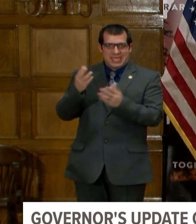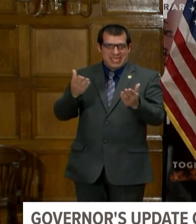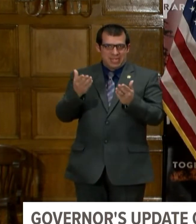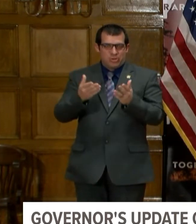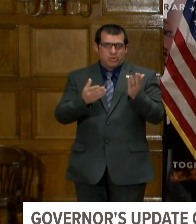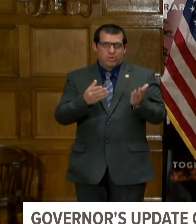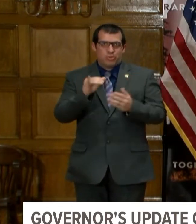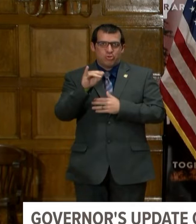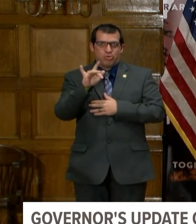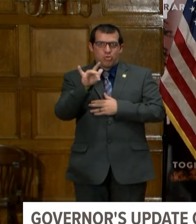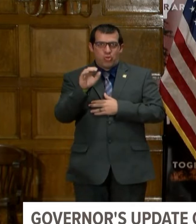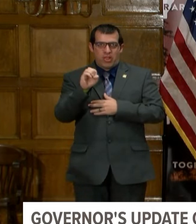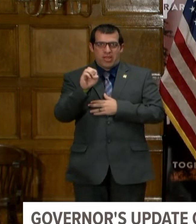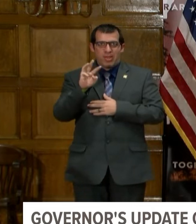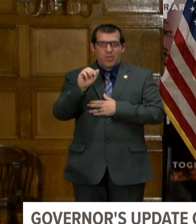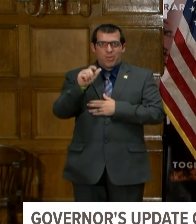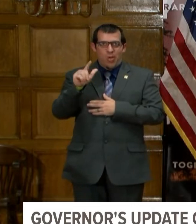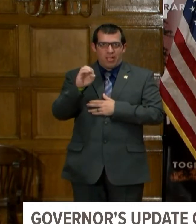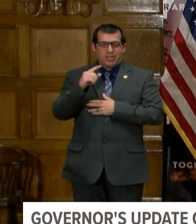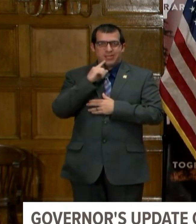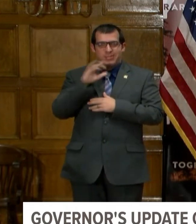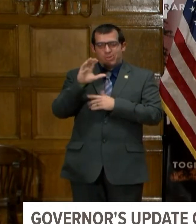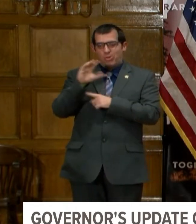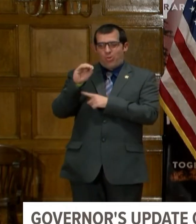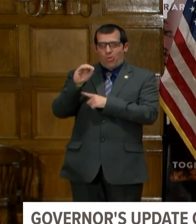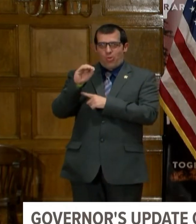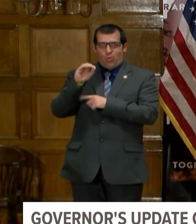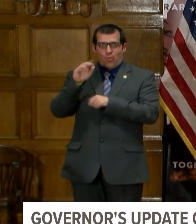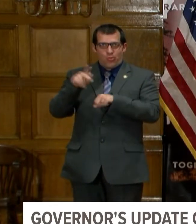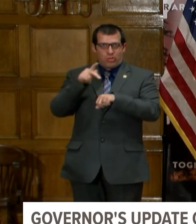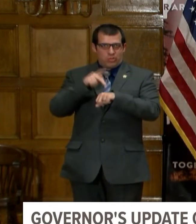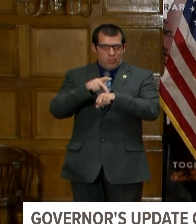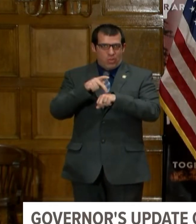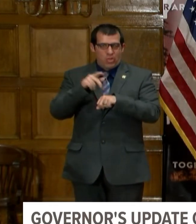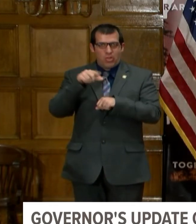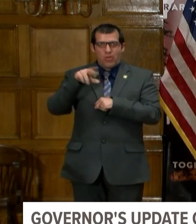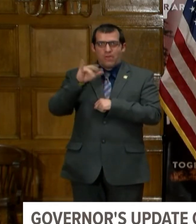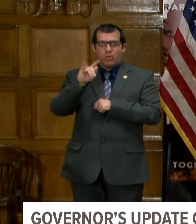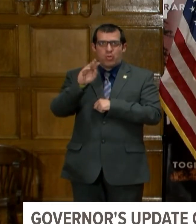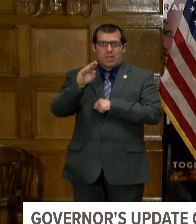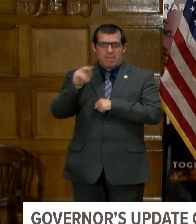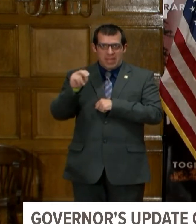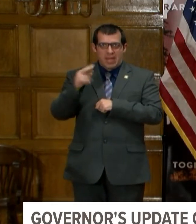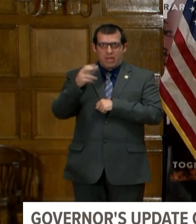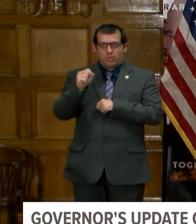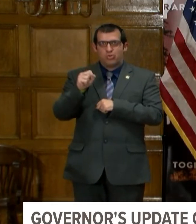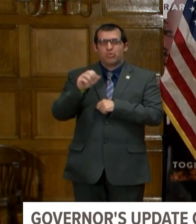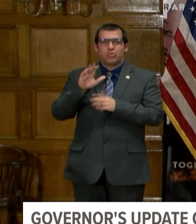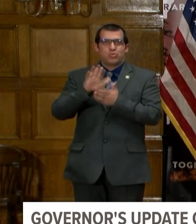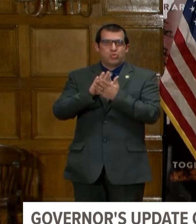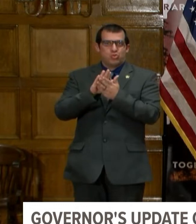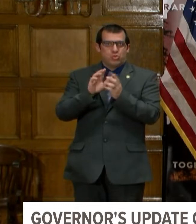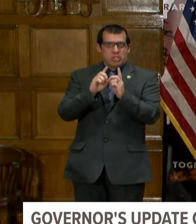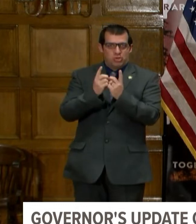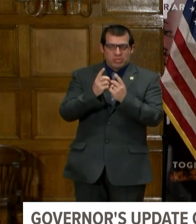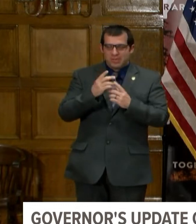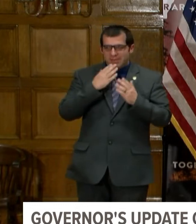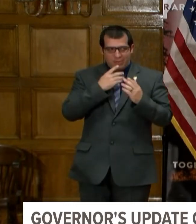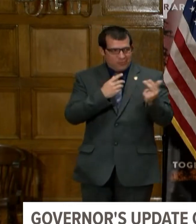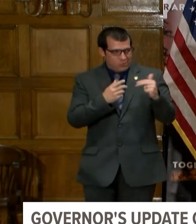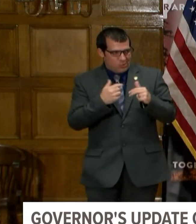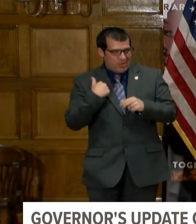Julie Wallace. She's the co-principal of the Quitman High School and School District, so thank you for being with